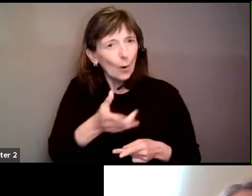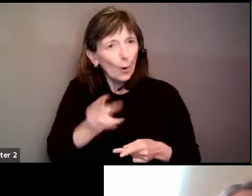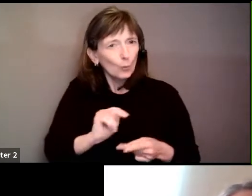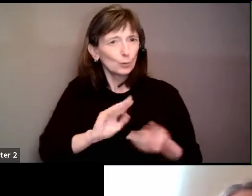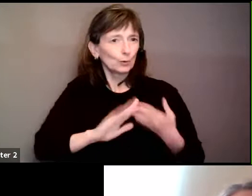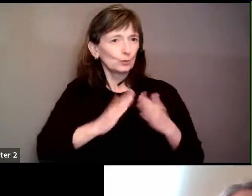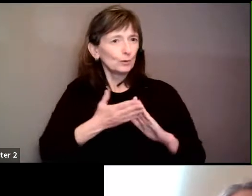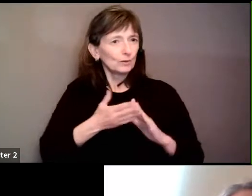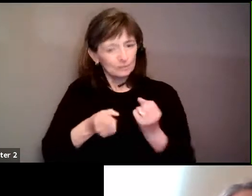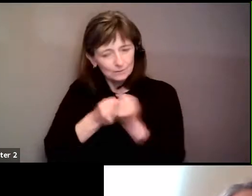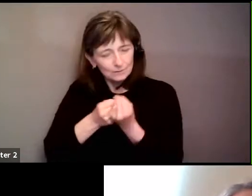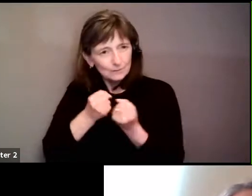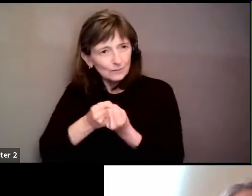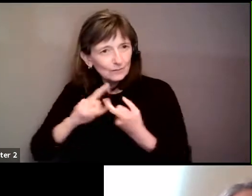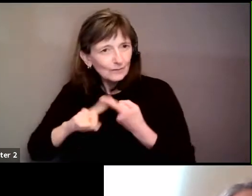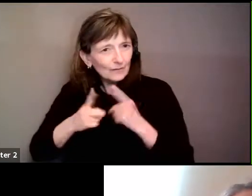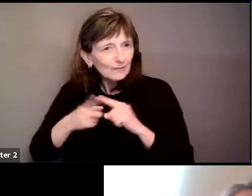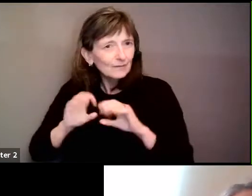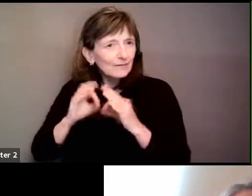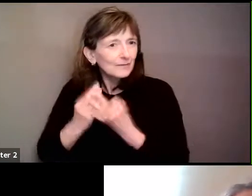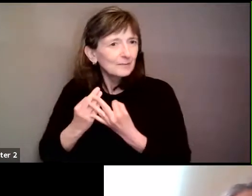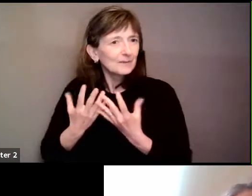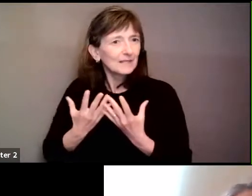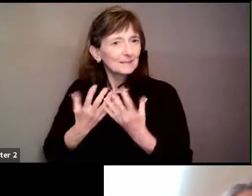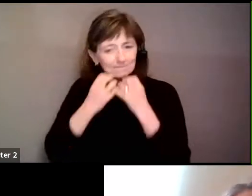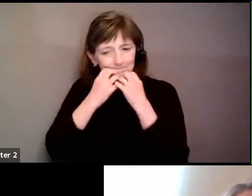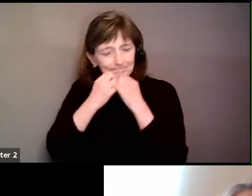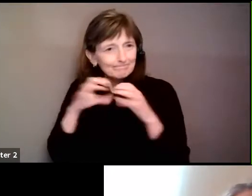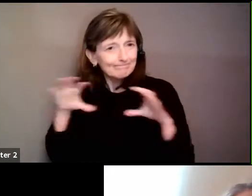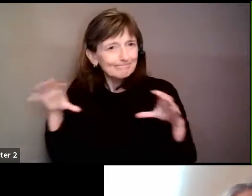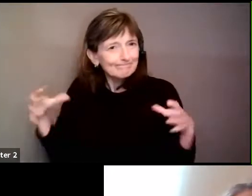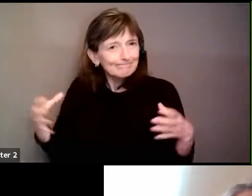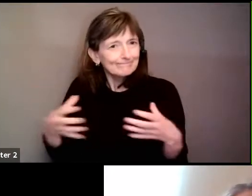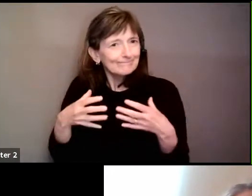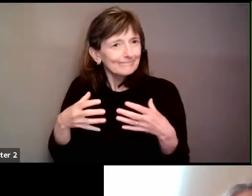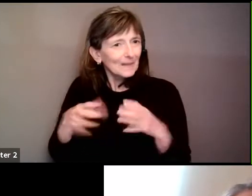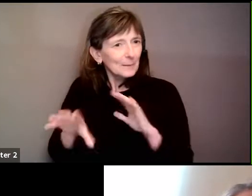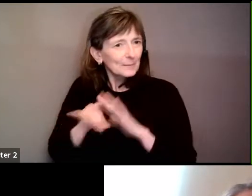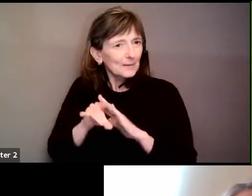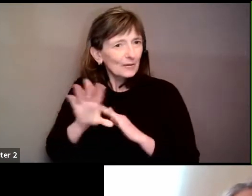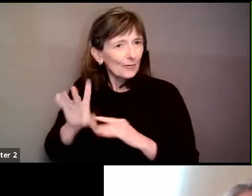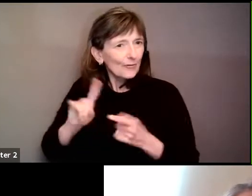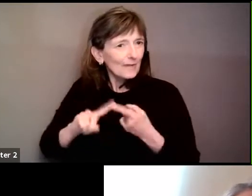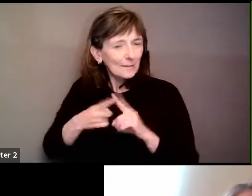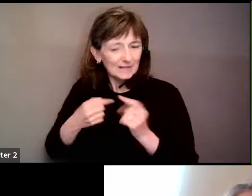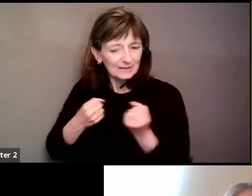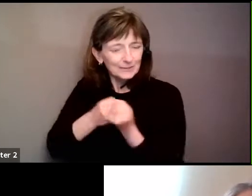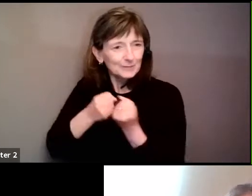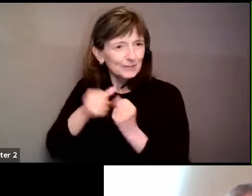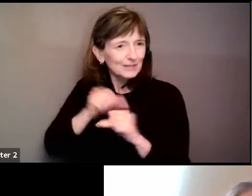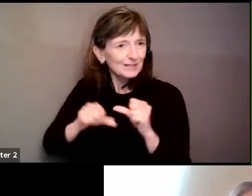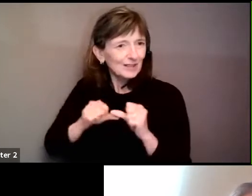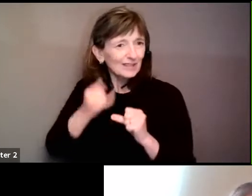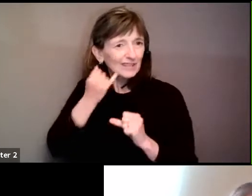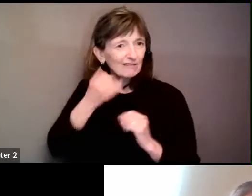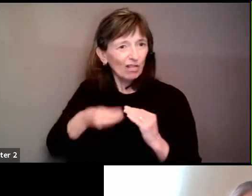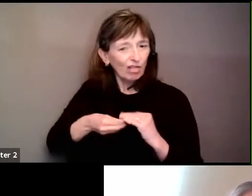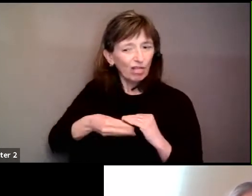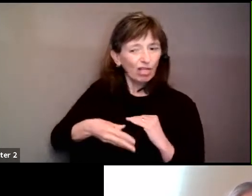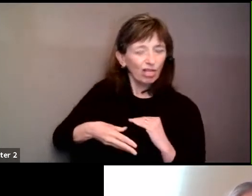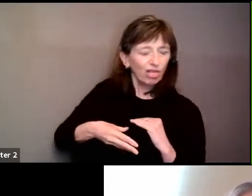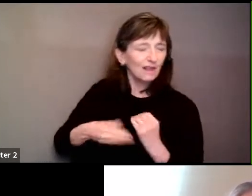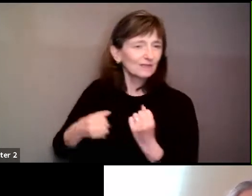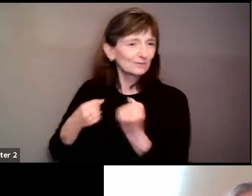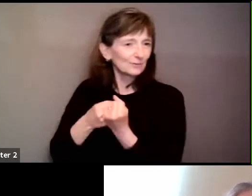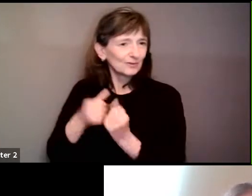for your friends, your loved ones, building a chosen family around you where you all support each other, even at your lowest moments, this is a form of